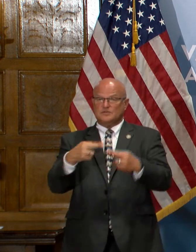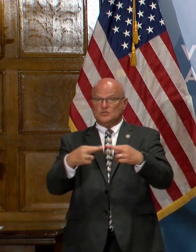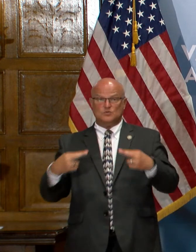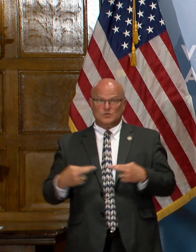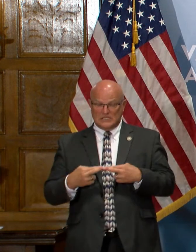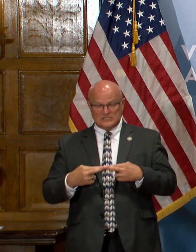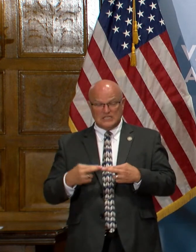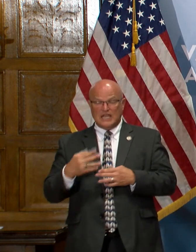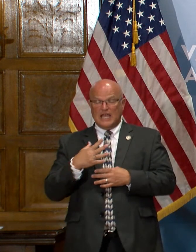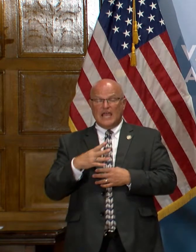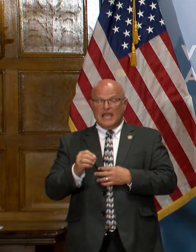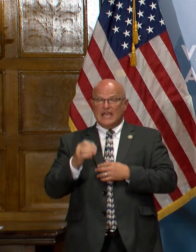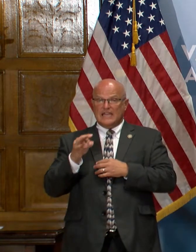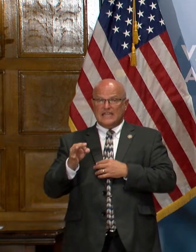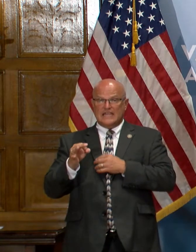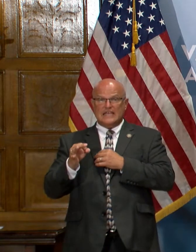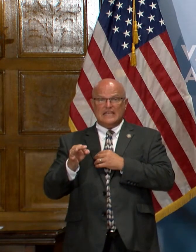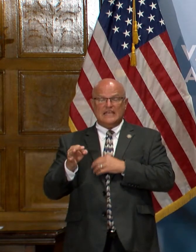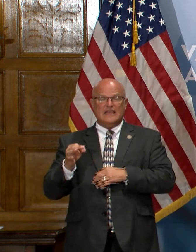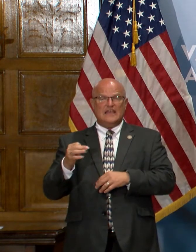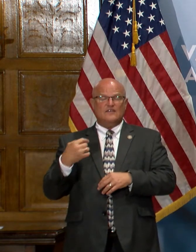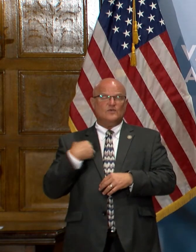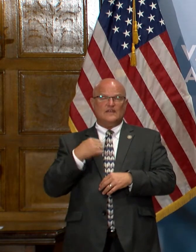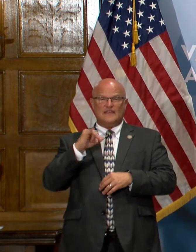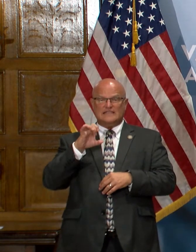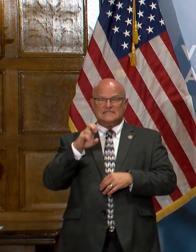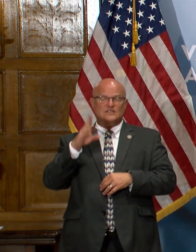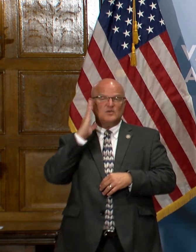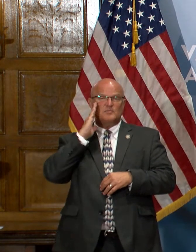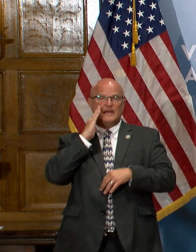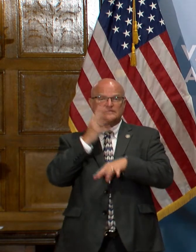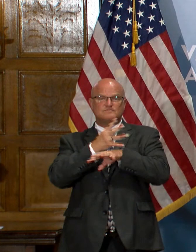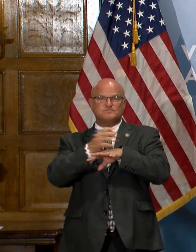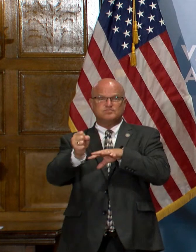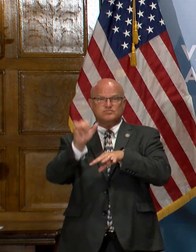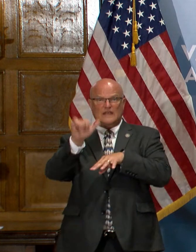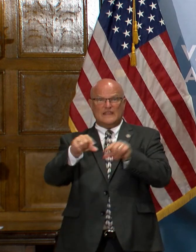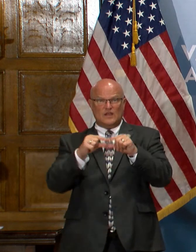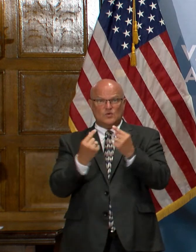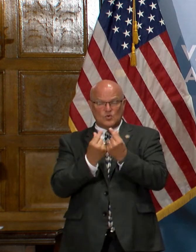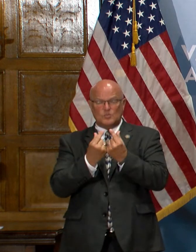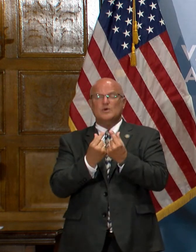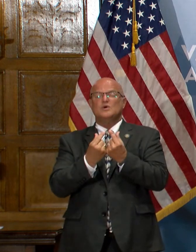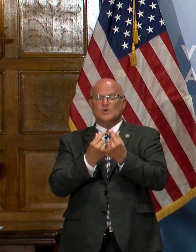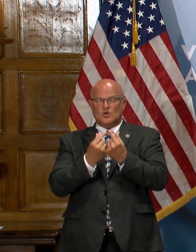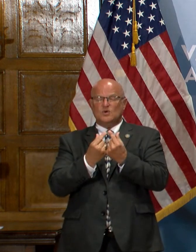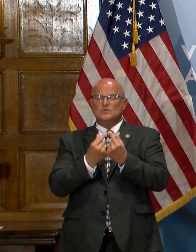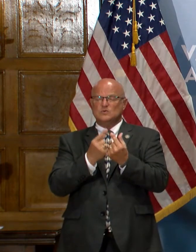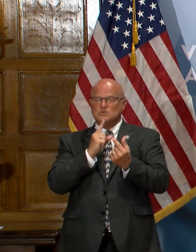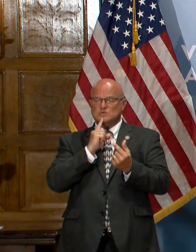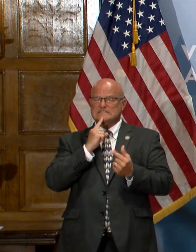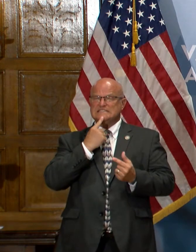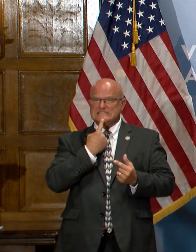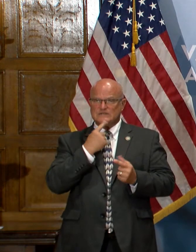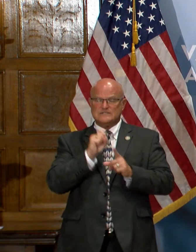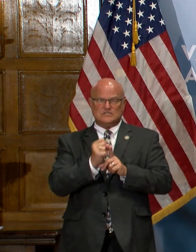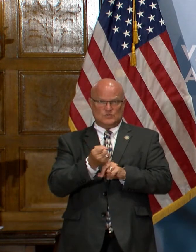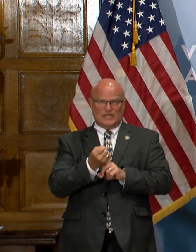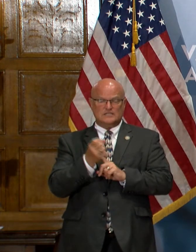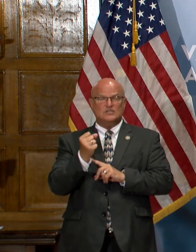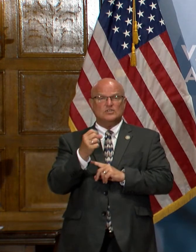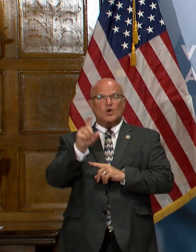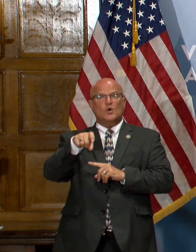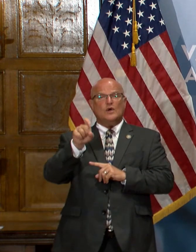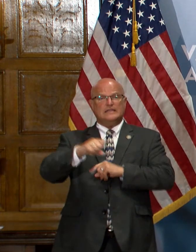region. And if we exhaust the critical care beds in that group, we will be in serious situations. So